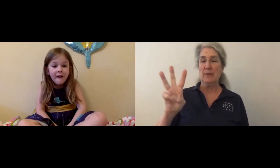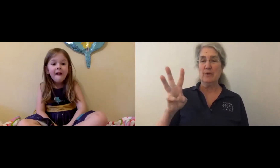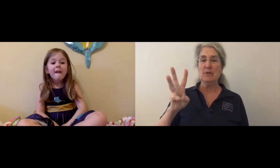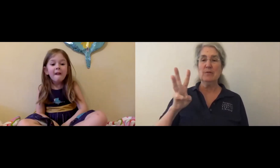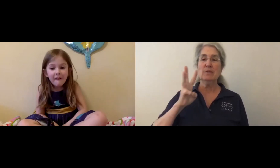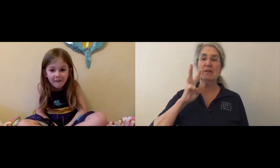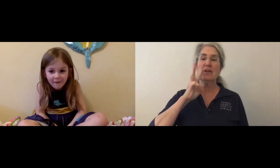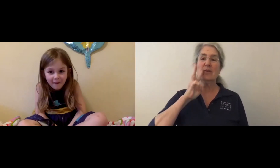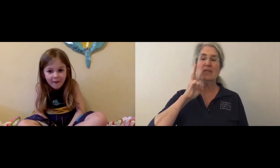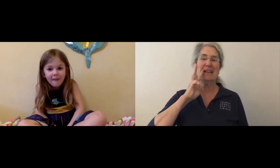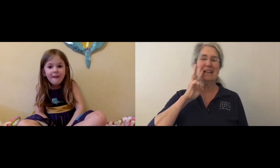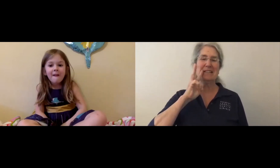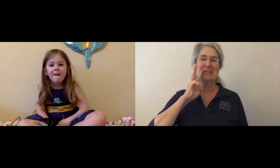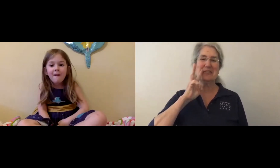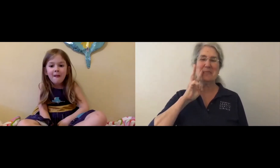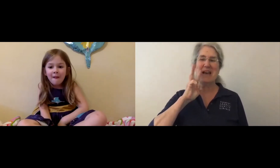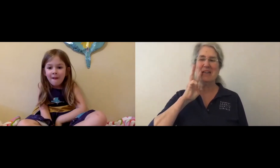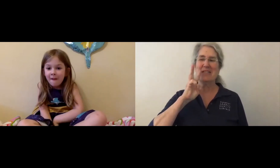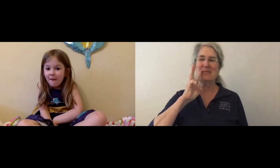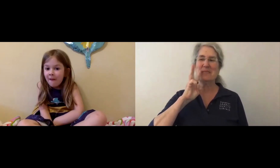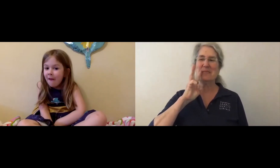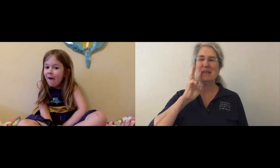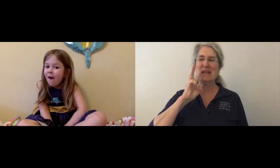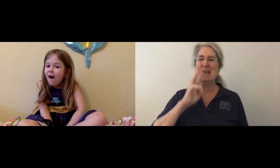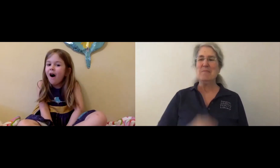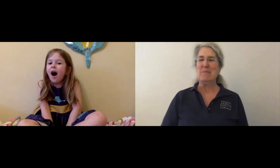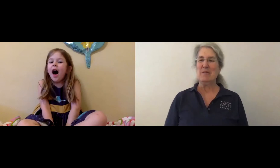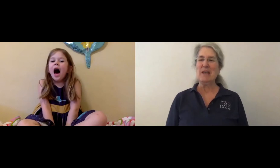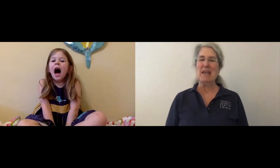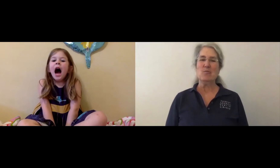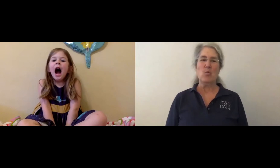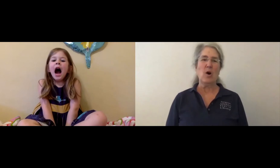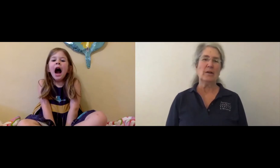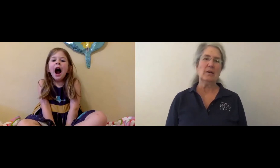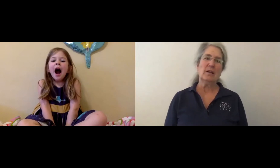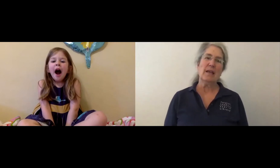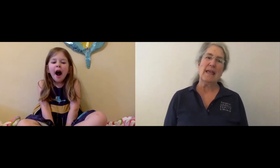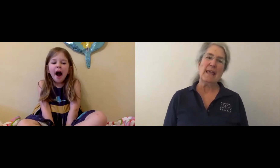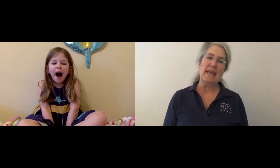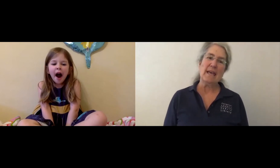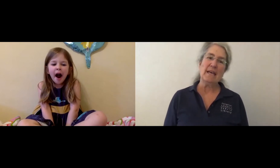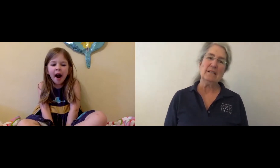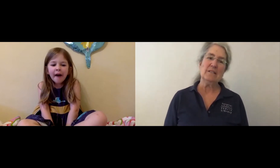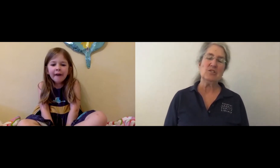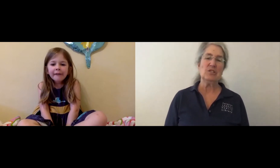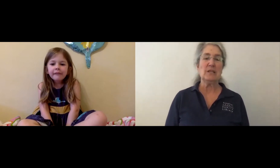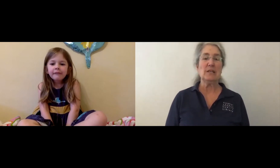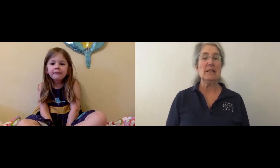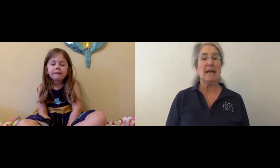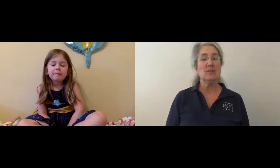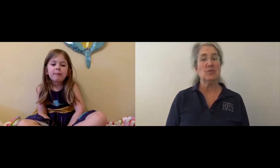W going right next to your mouth. Milk and water. And she likes to